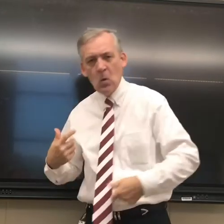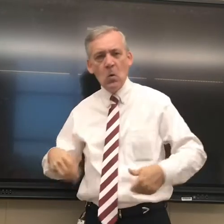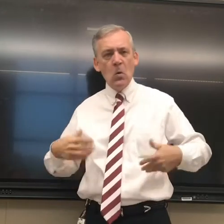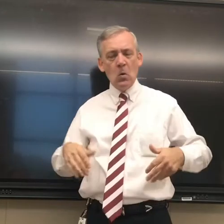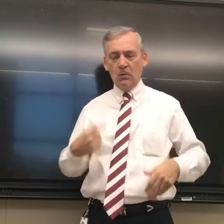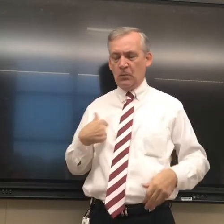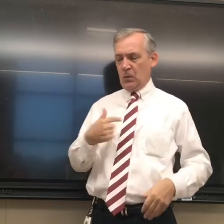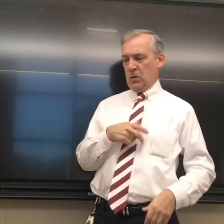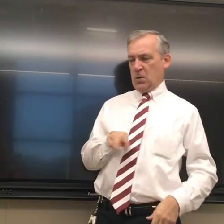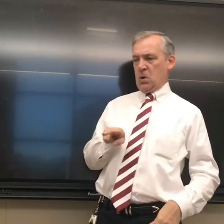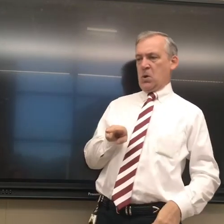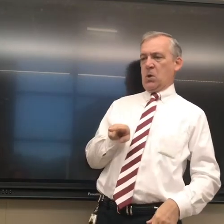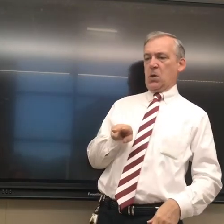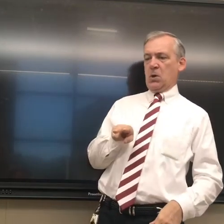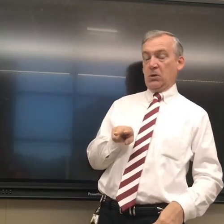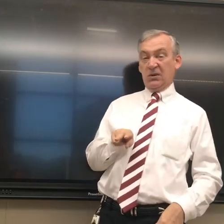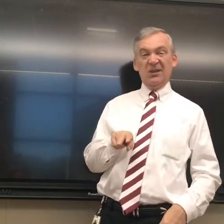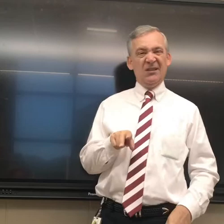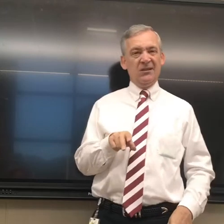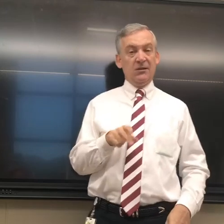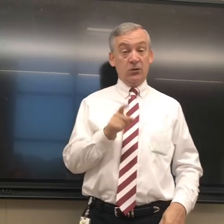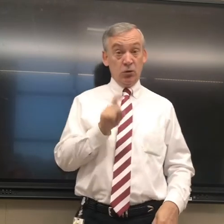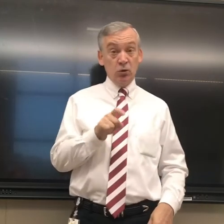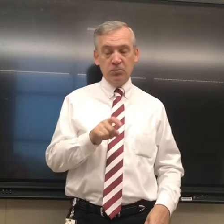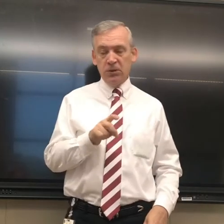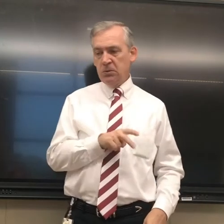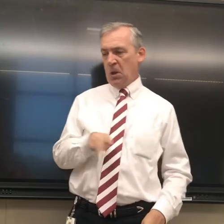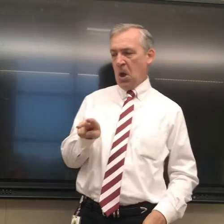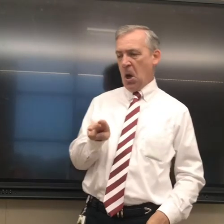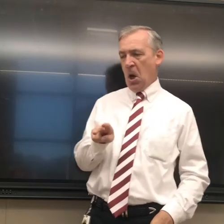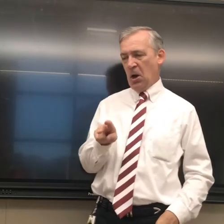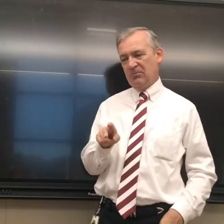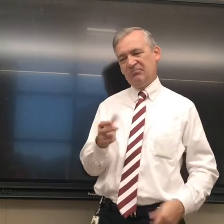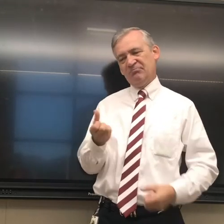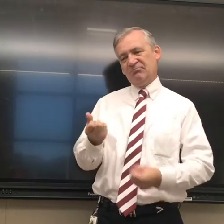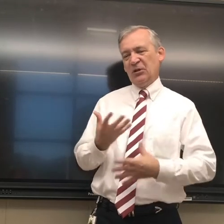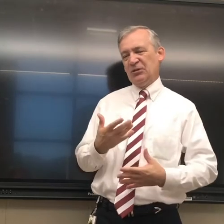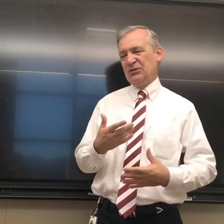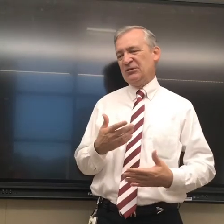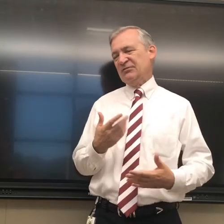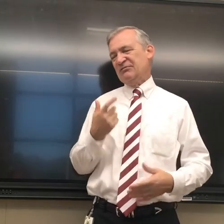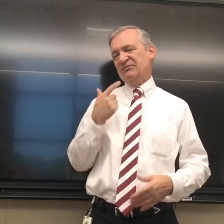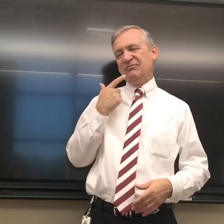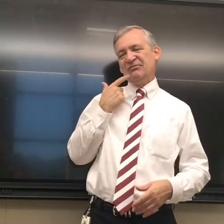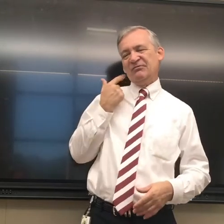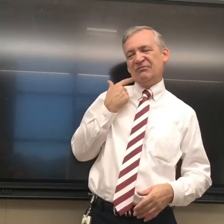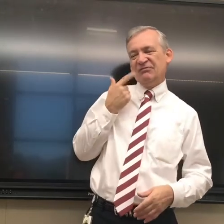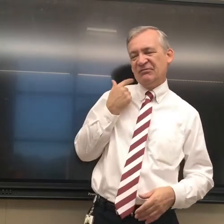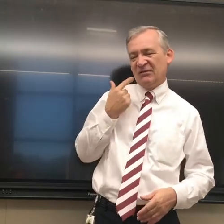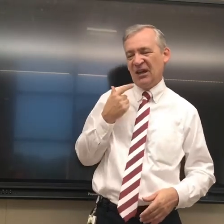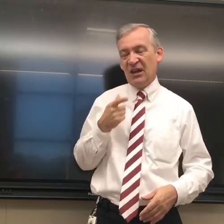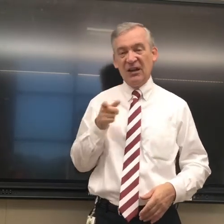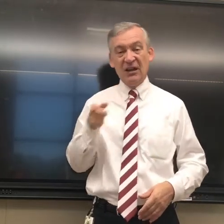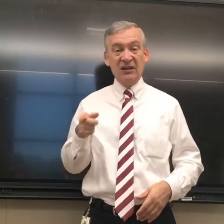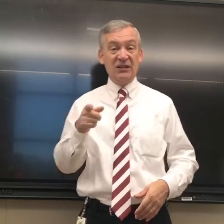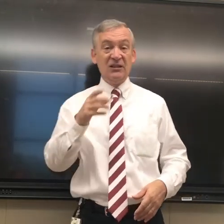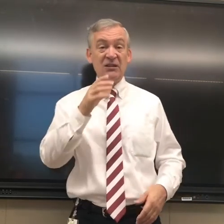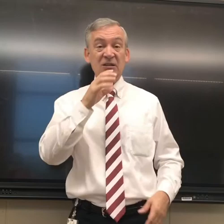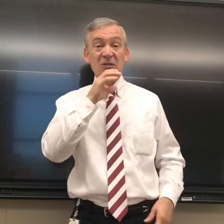It should have been a comical sight. The old woman with the man's hat on her cropped white head,